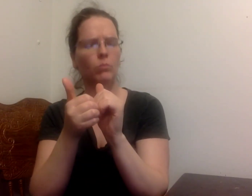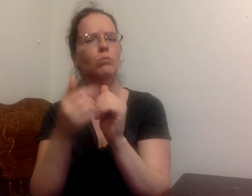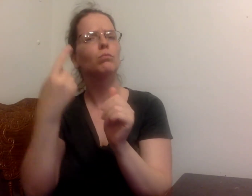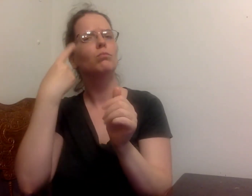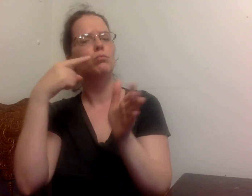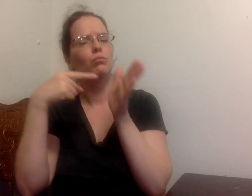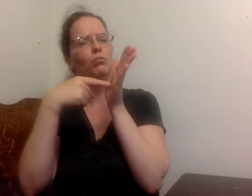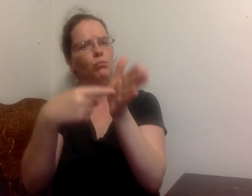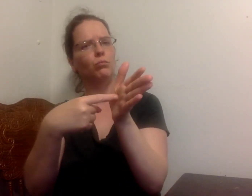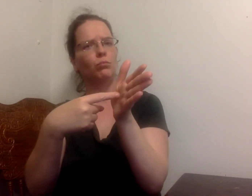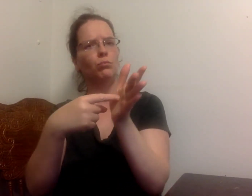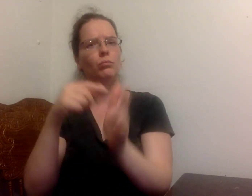And how do you use them?